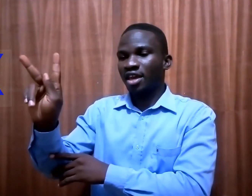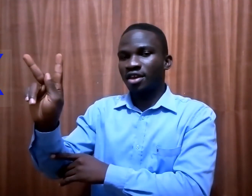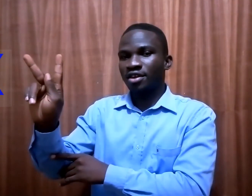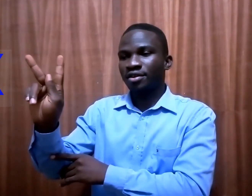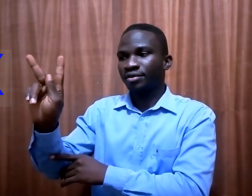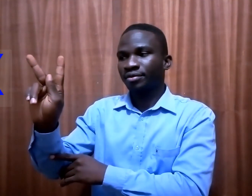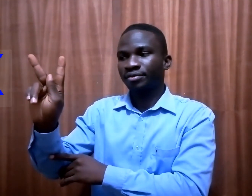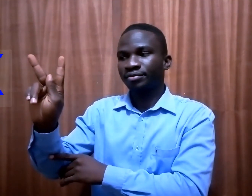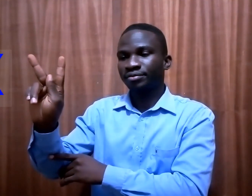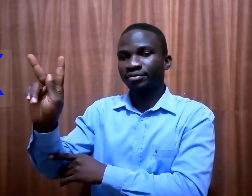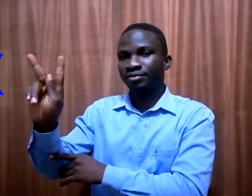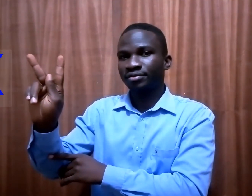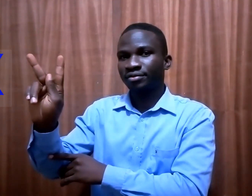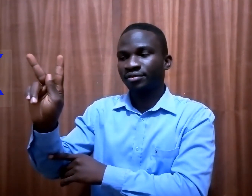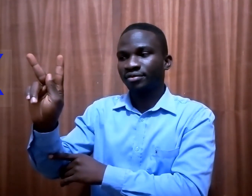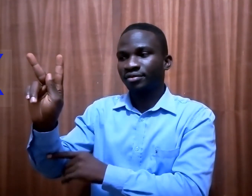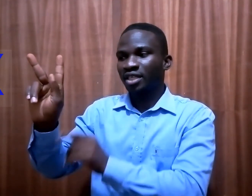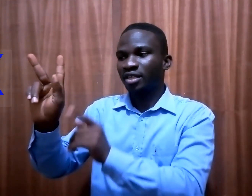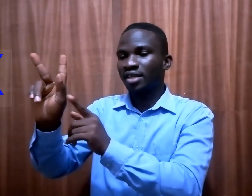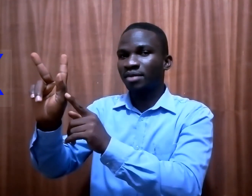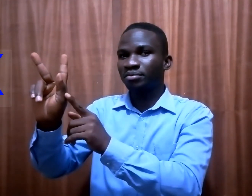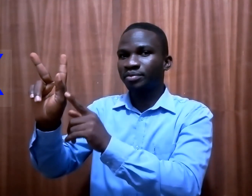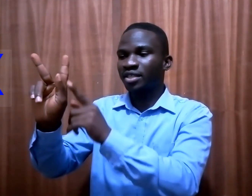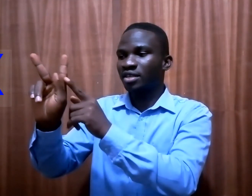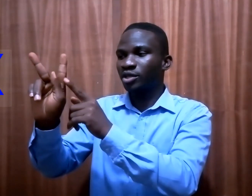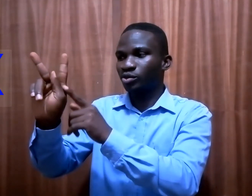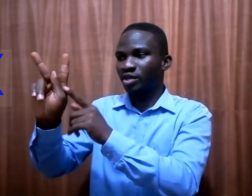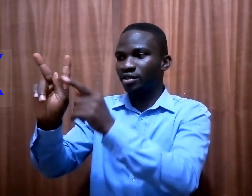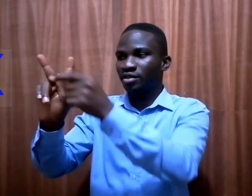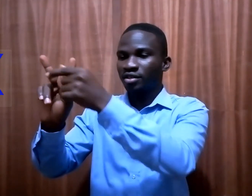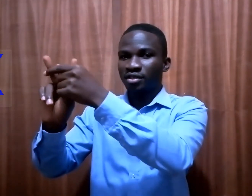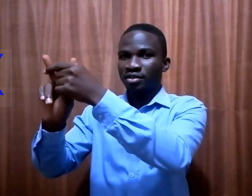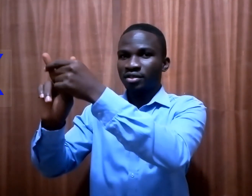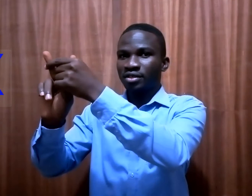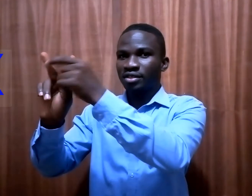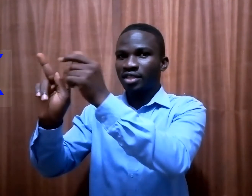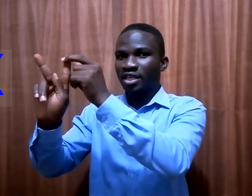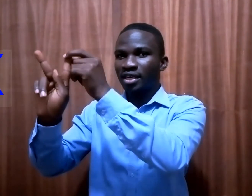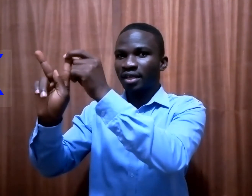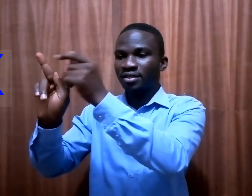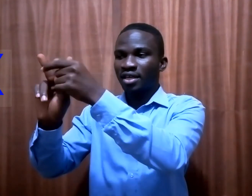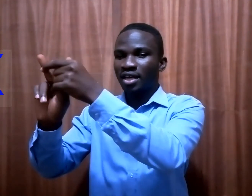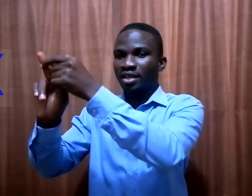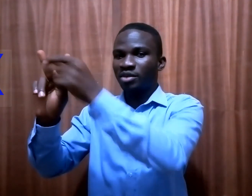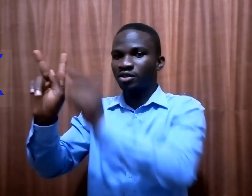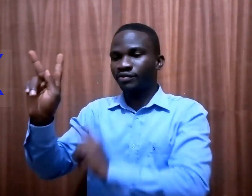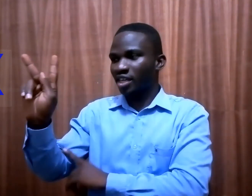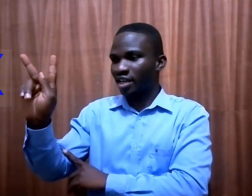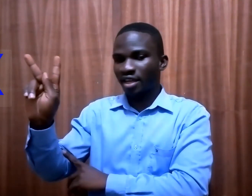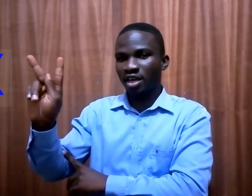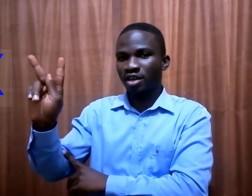K. The thumb is in between the index and the middle finger. K.